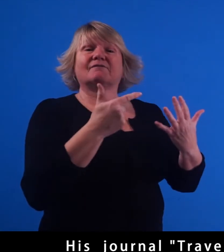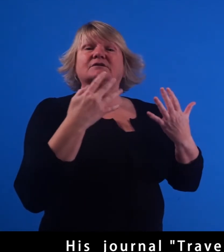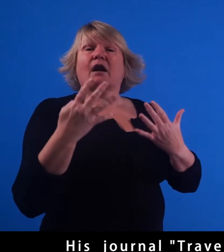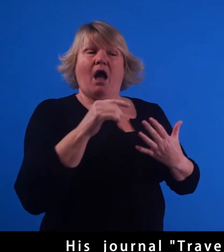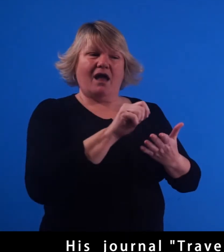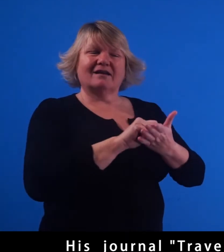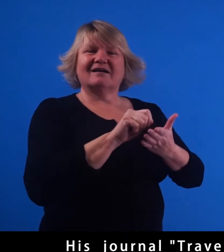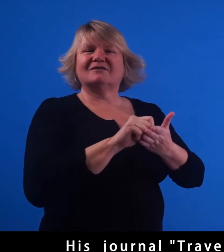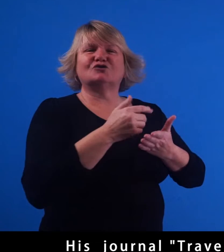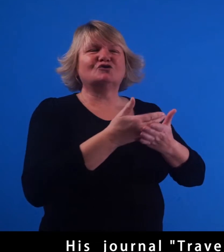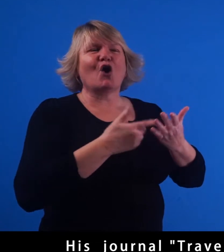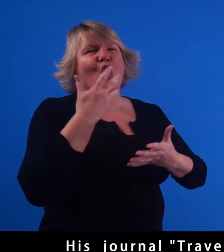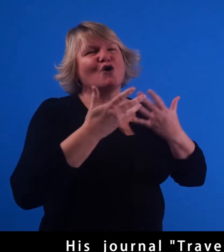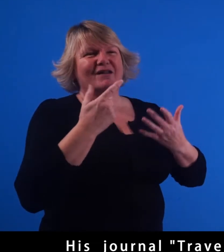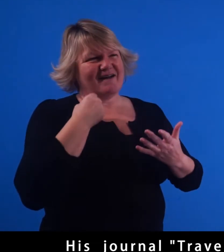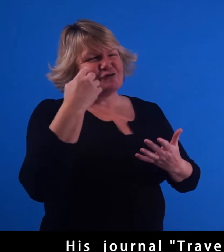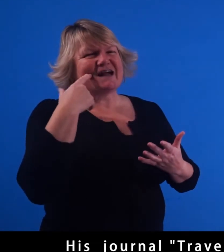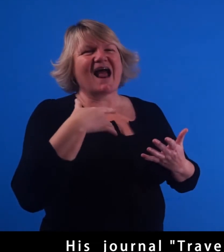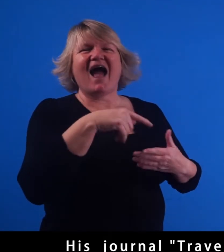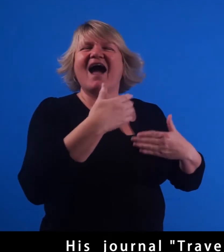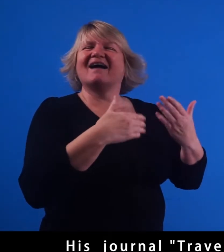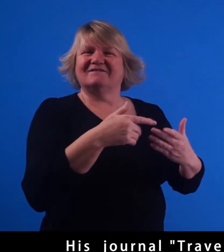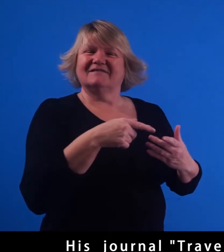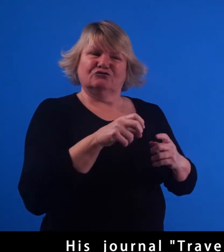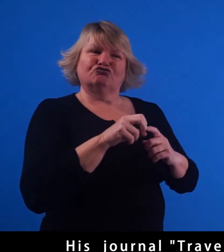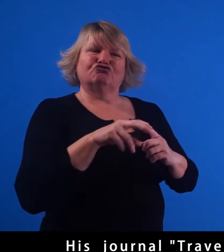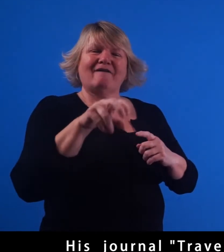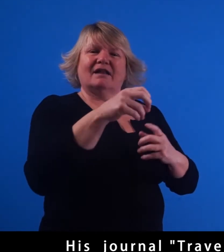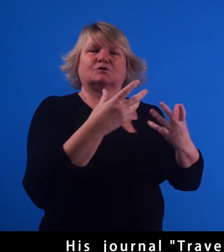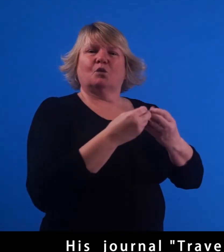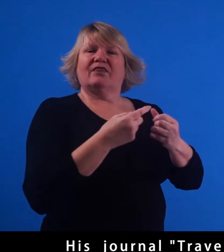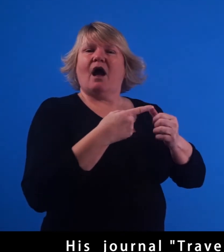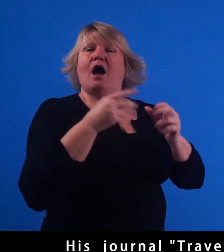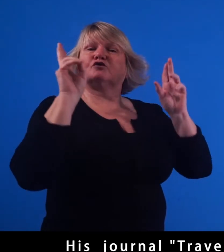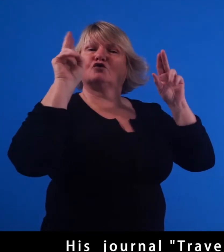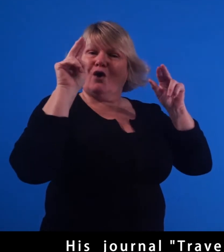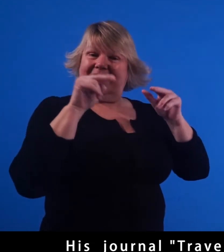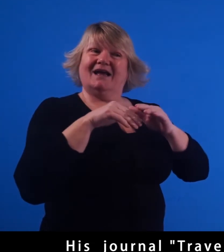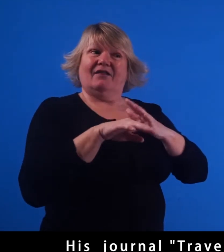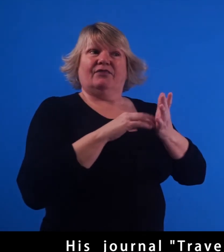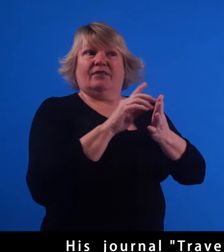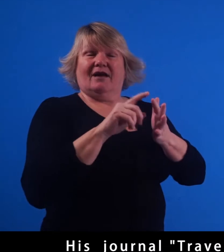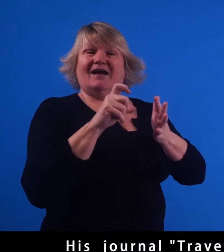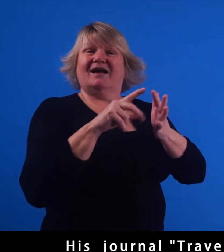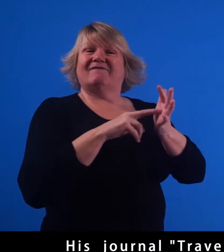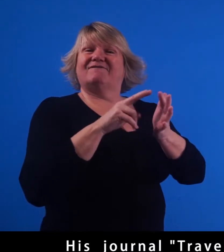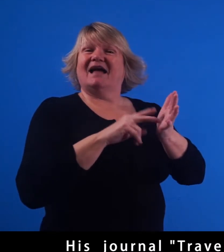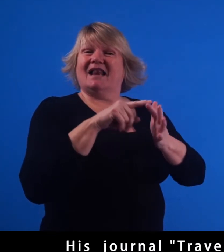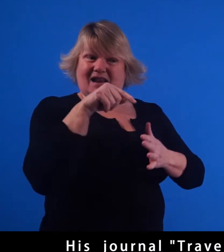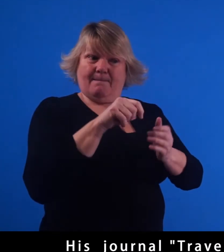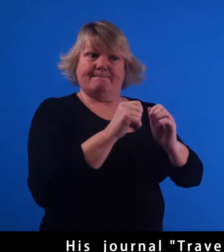His journal, Travels with a Donkey in the Cevennes, was published in 1879.